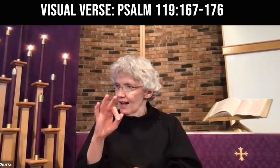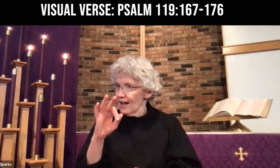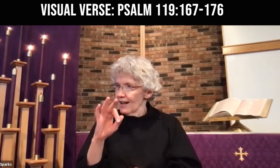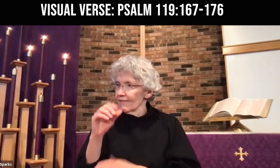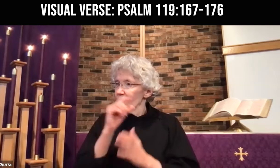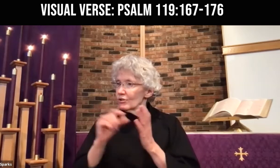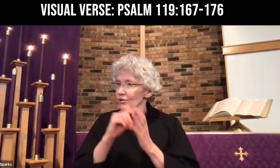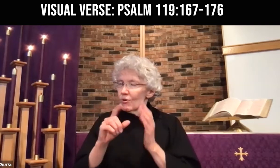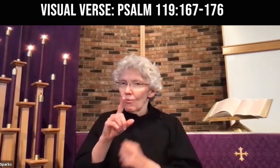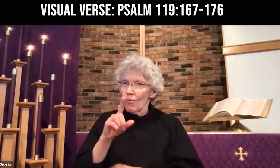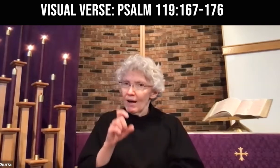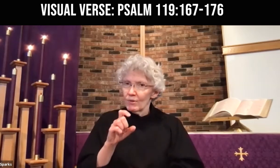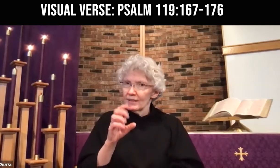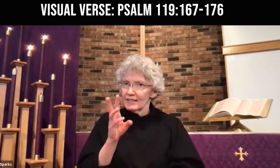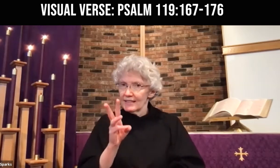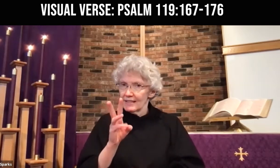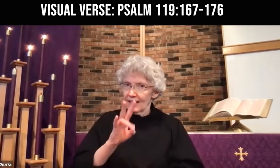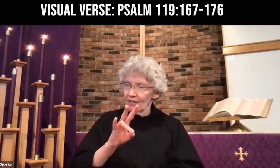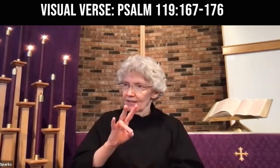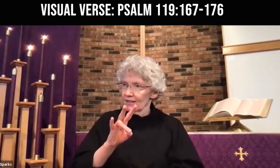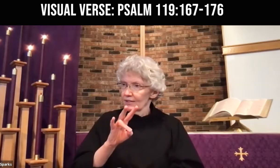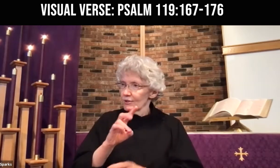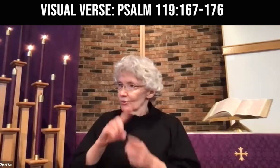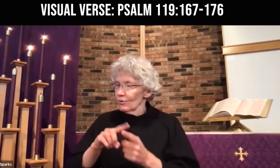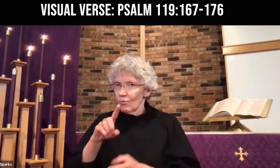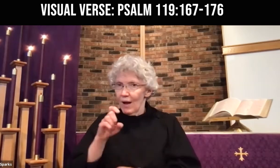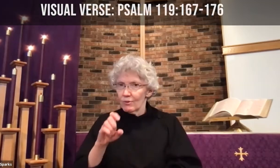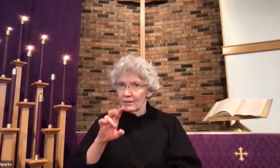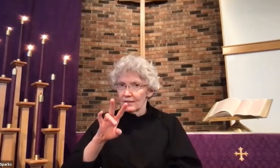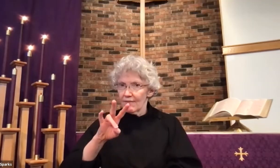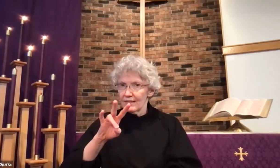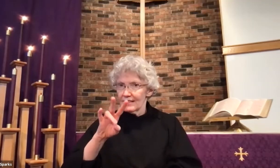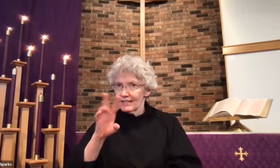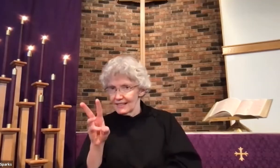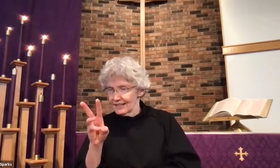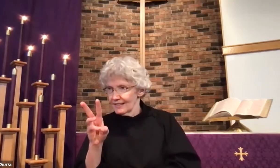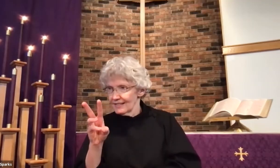verses 167 through 176.